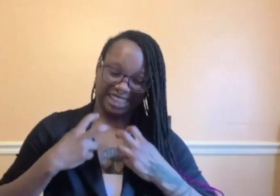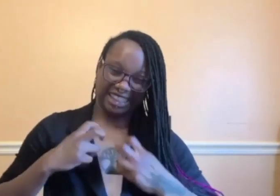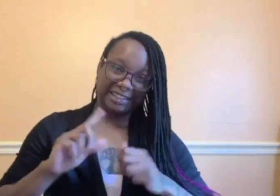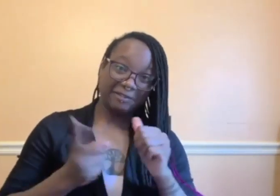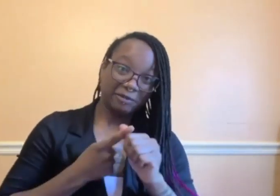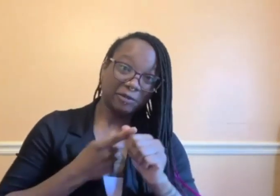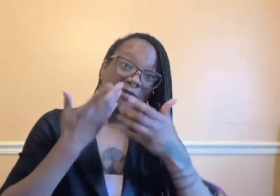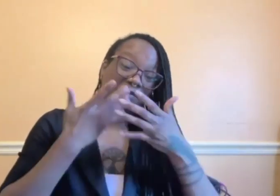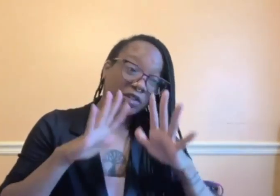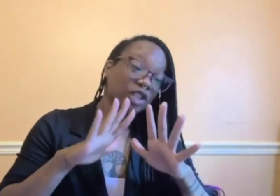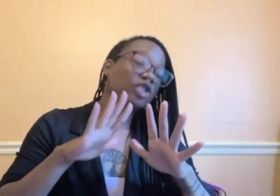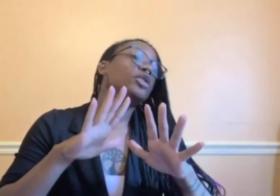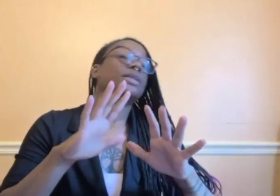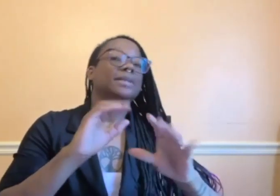or conscious things that you share,